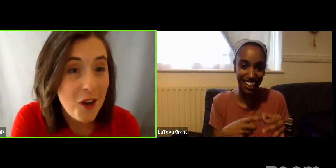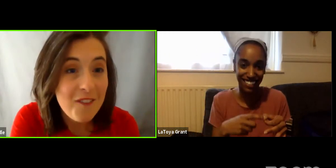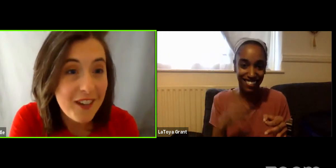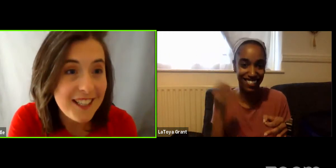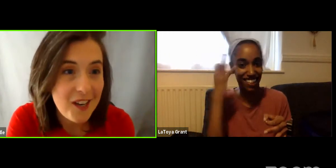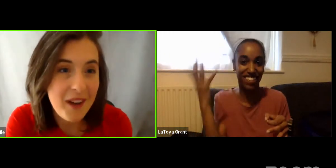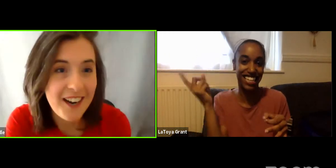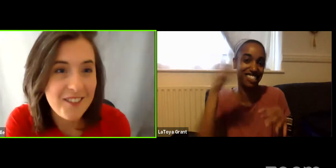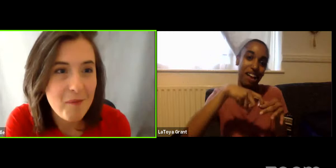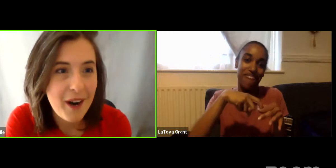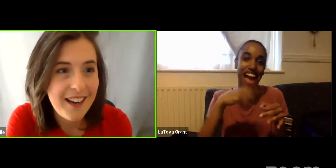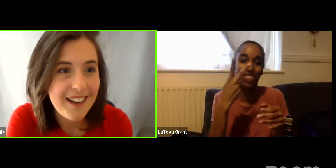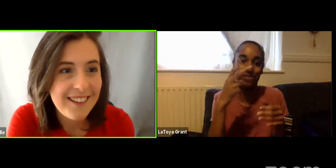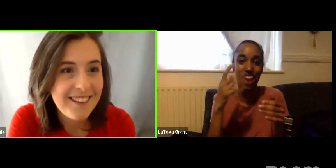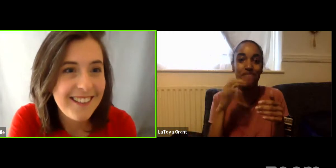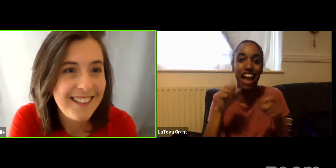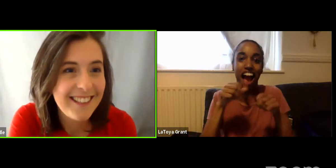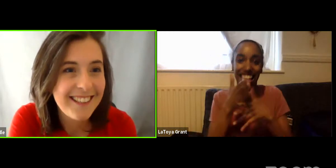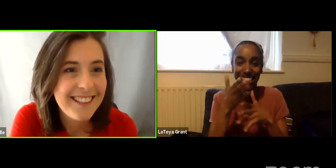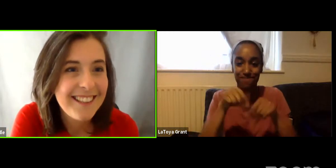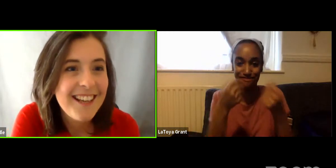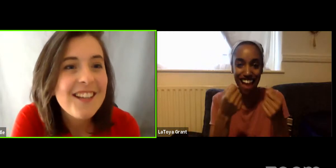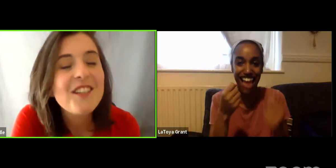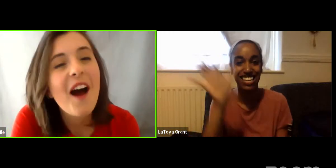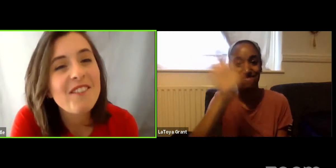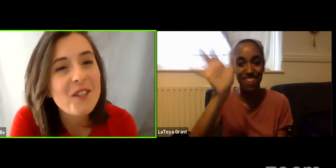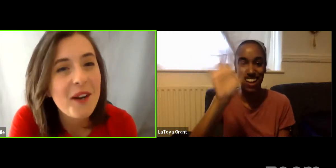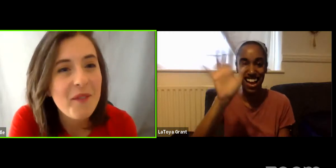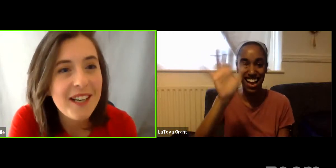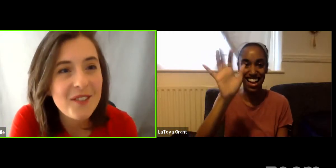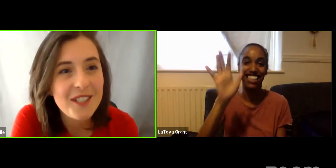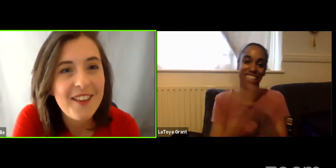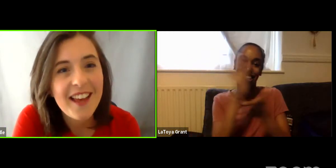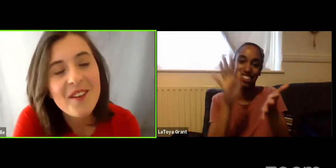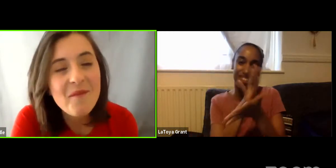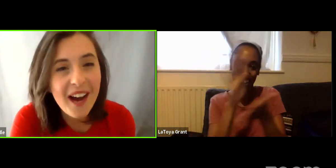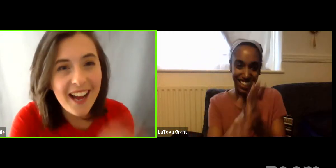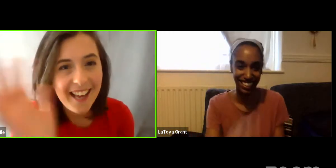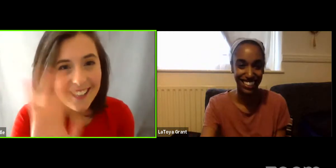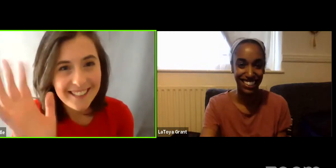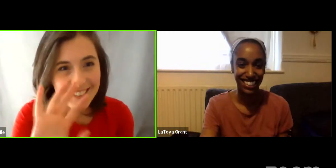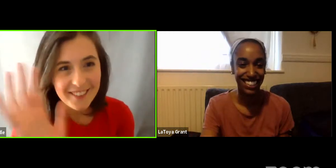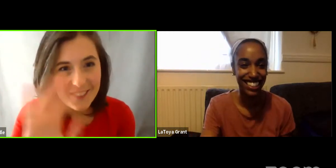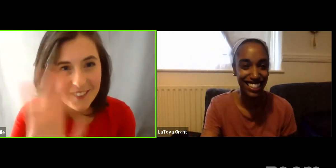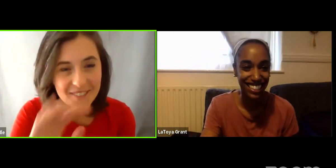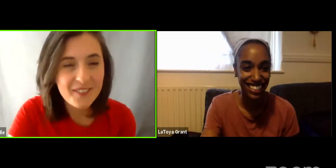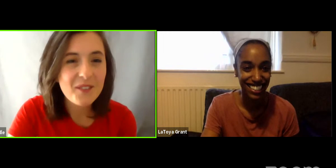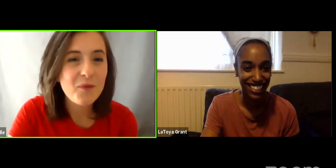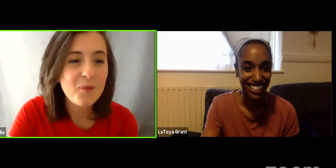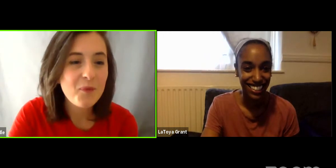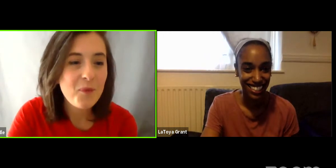So just don't forget to come back after the break. So after 20 minutes, we'll see you then. Bye.